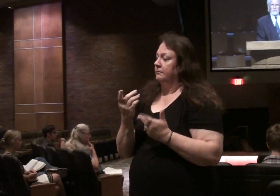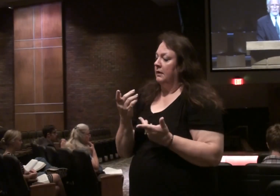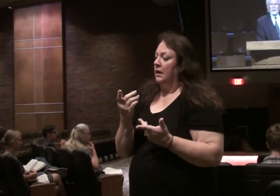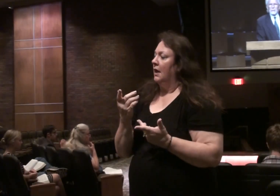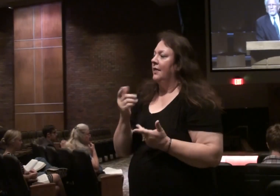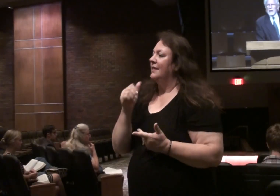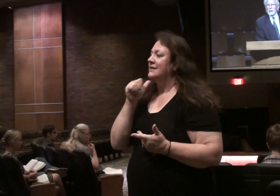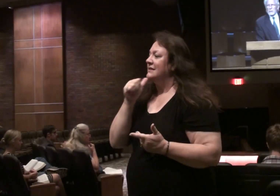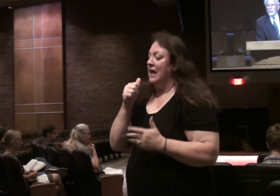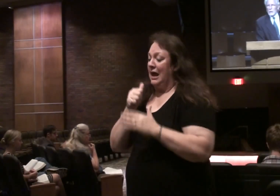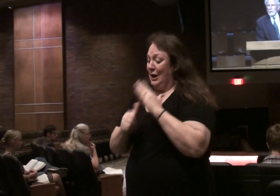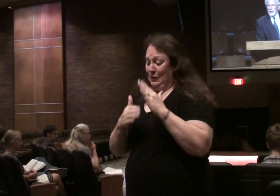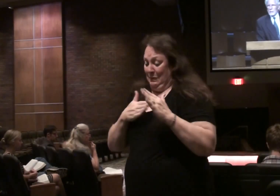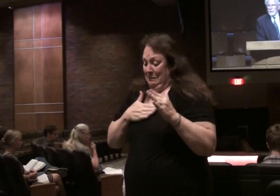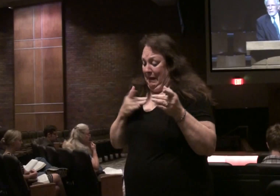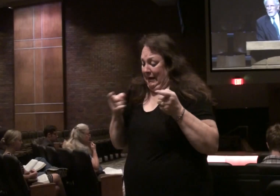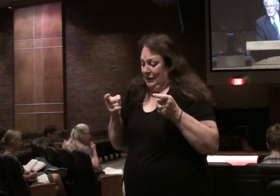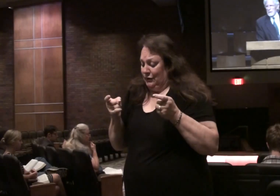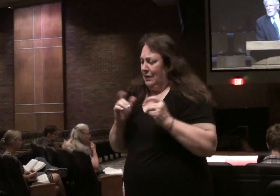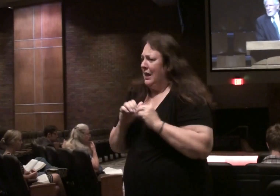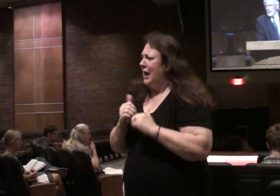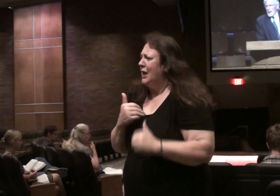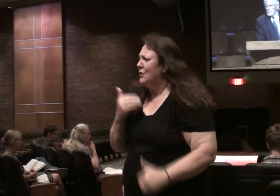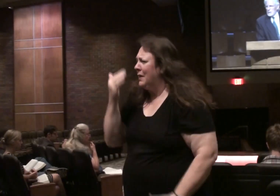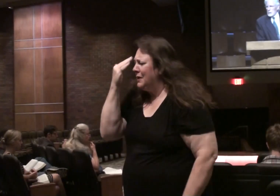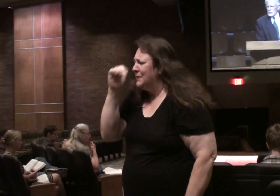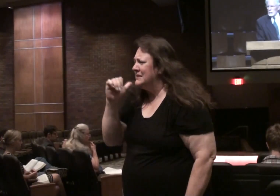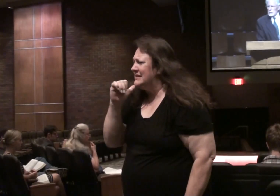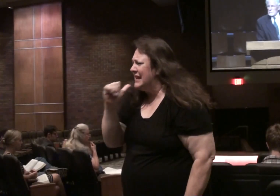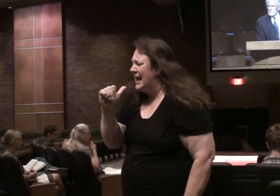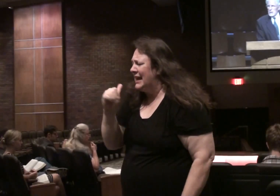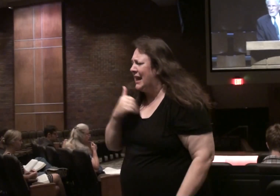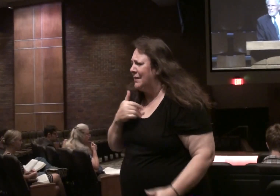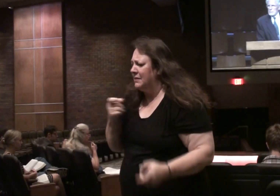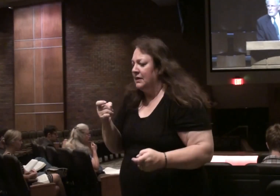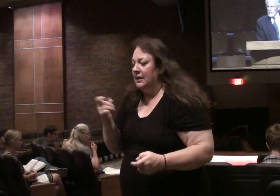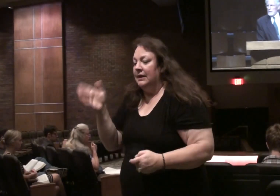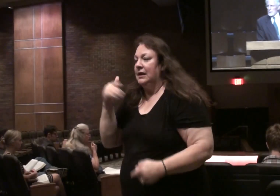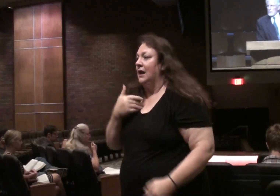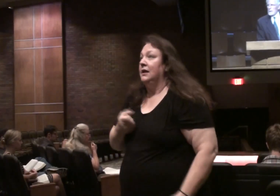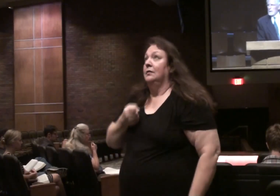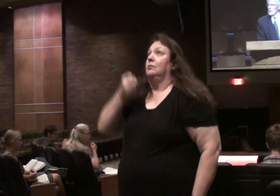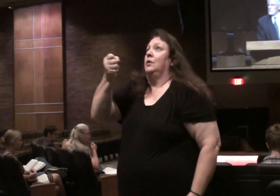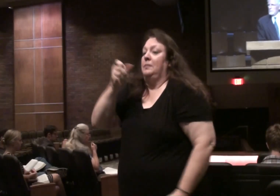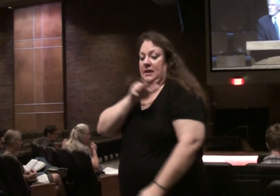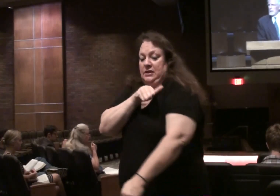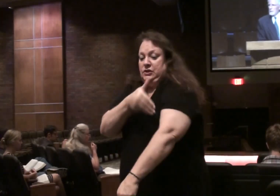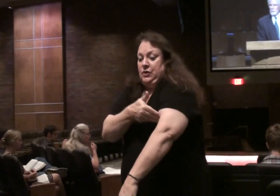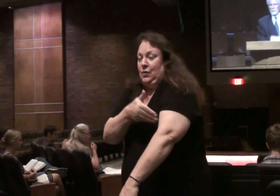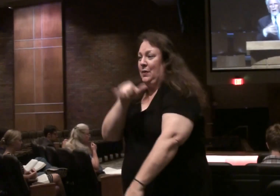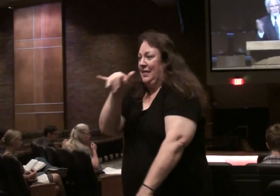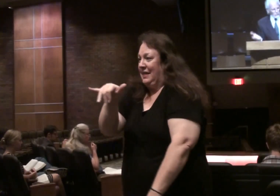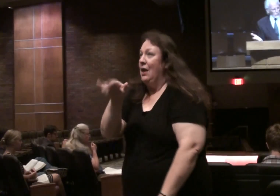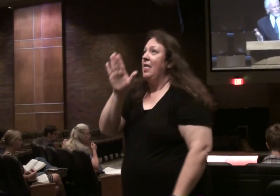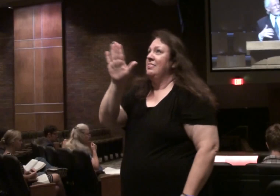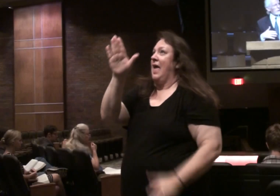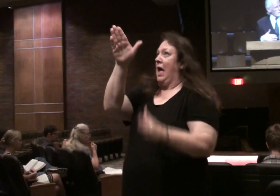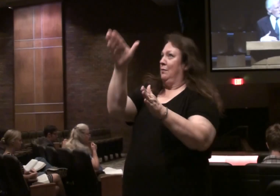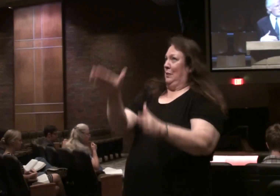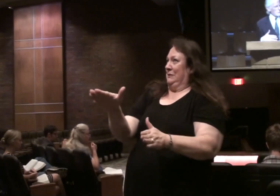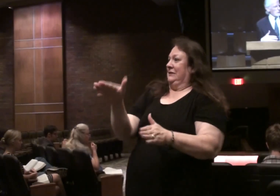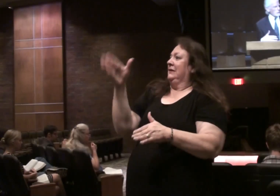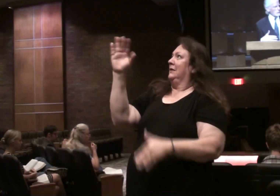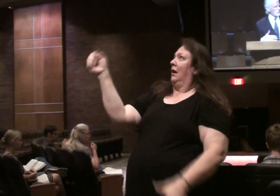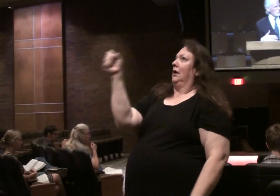These are things not under my control. How do I know that I'm not the controller? God didn't put me in authority there. He put that authority